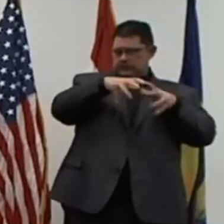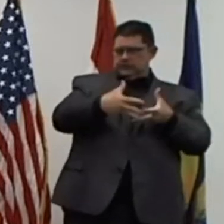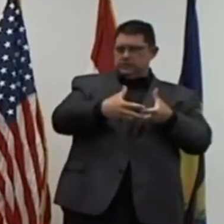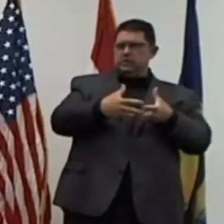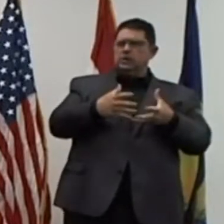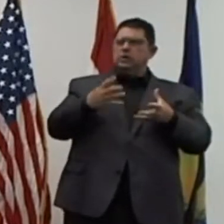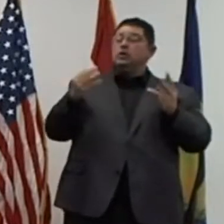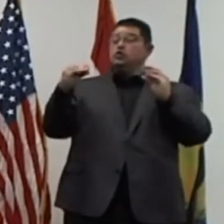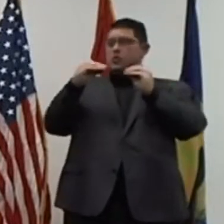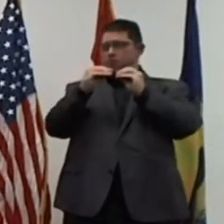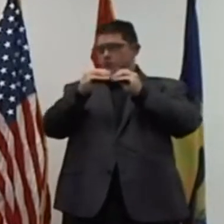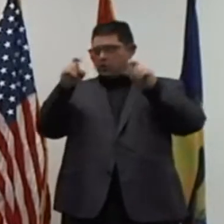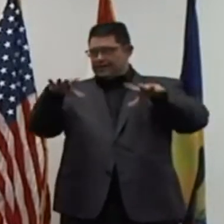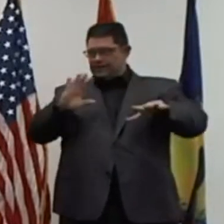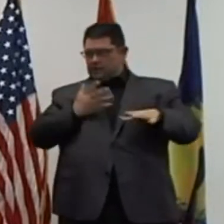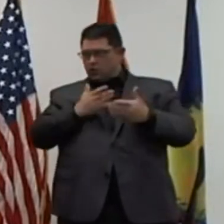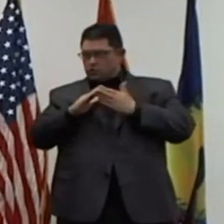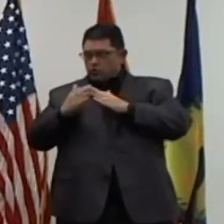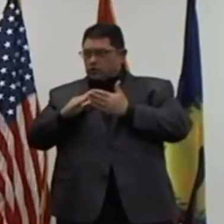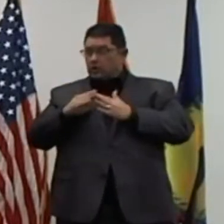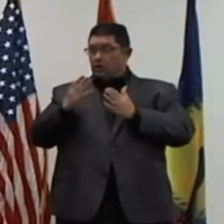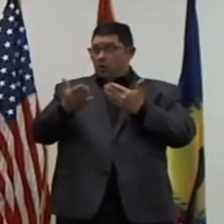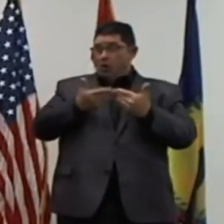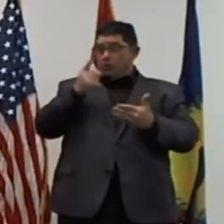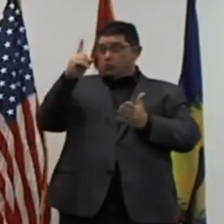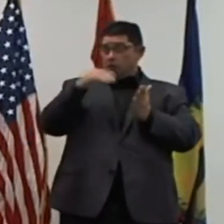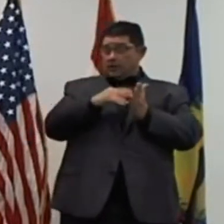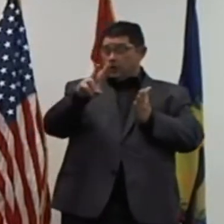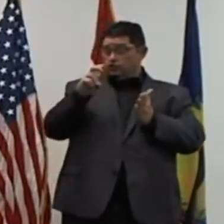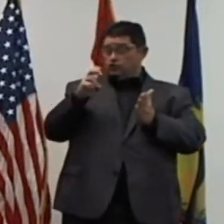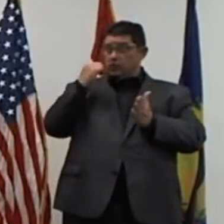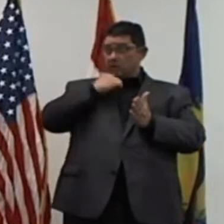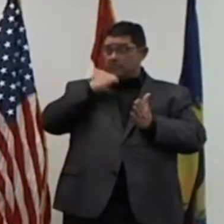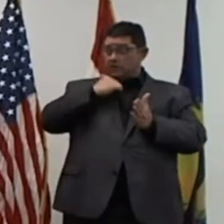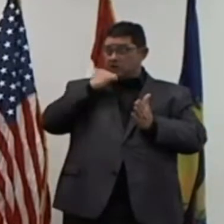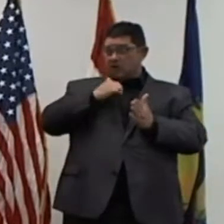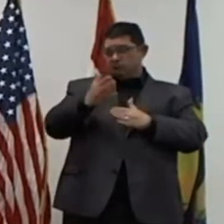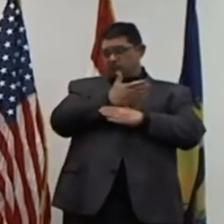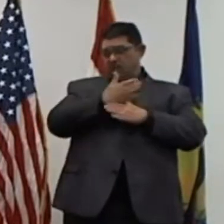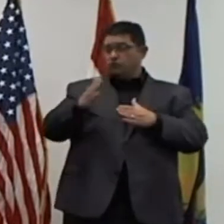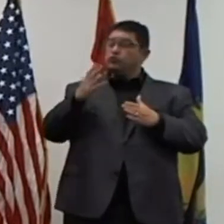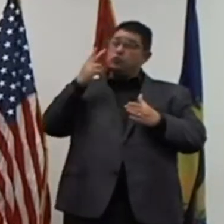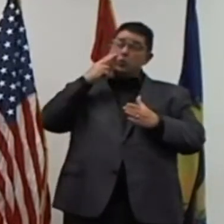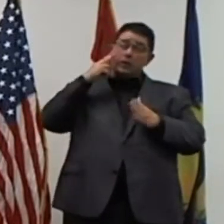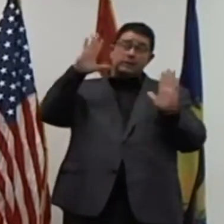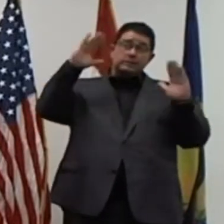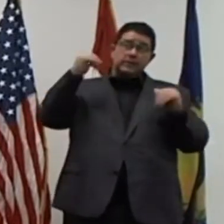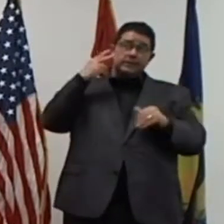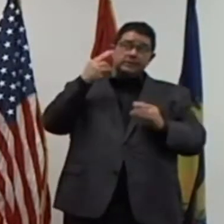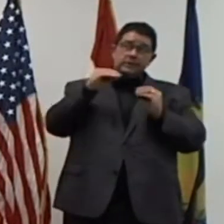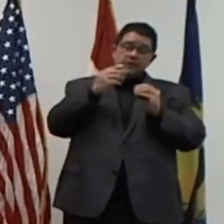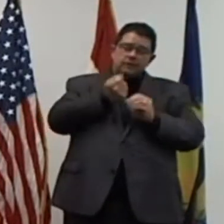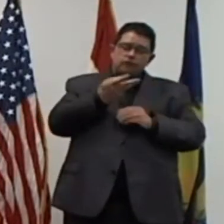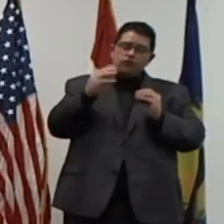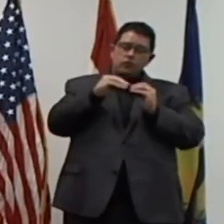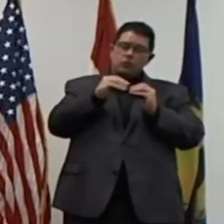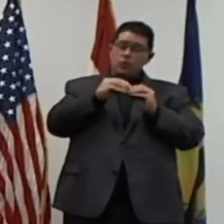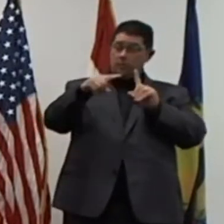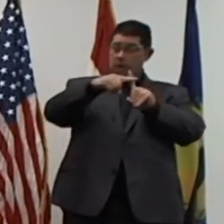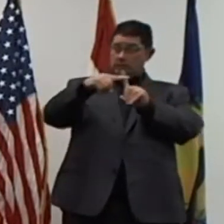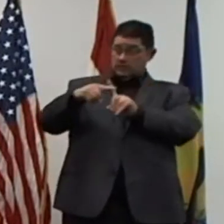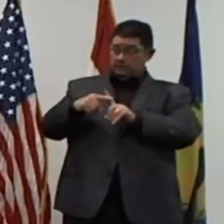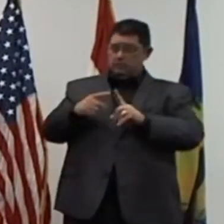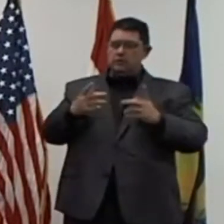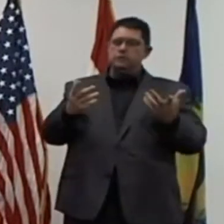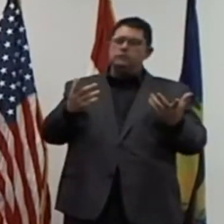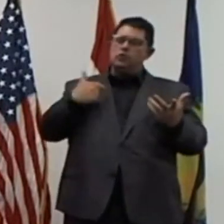more tests in our community, almost 1,200 a day on average. So we expect to see a few more positives. Well, what we really need to know